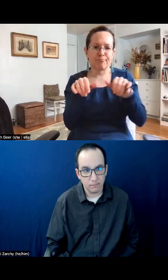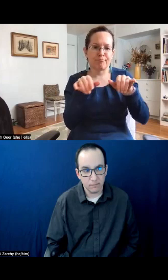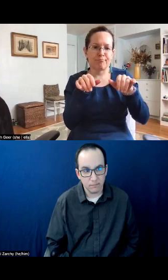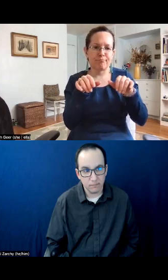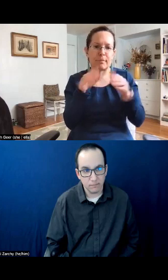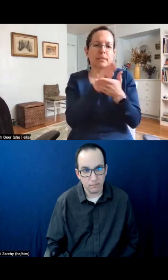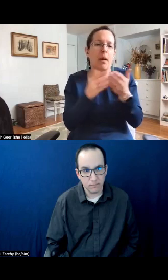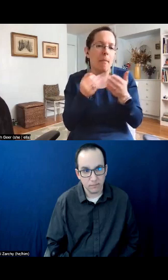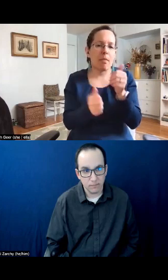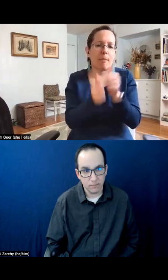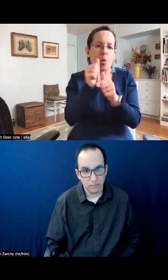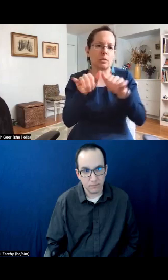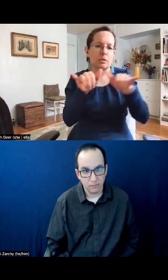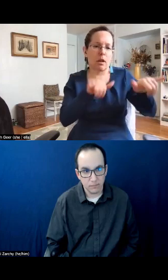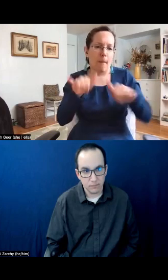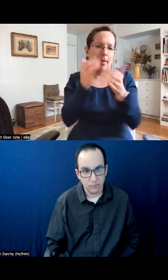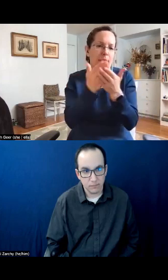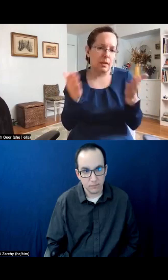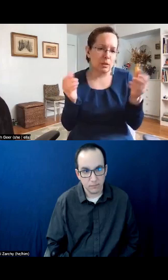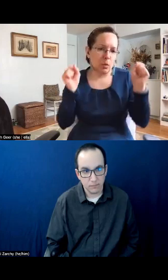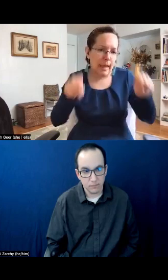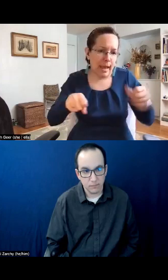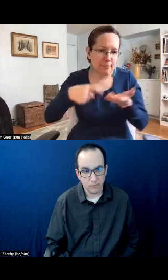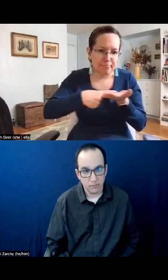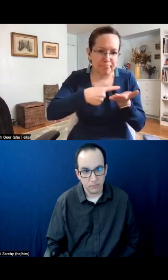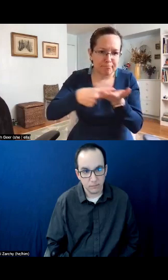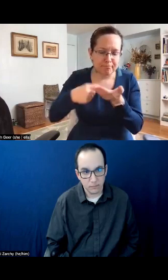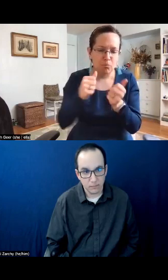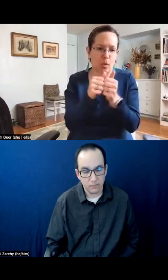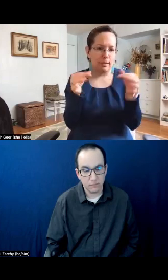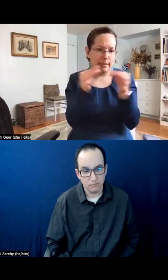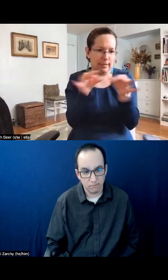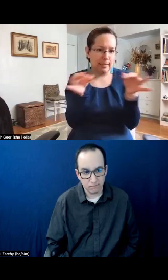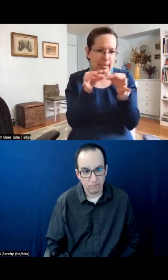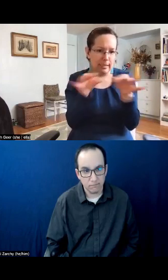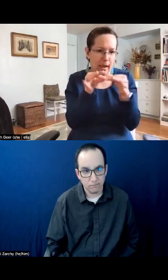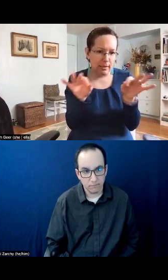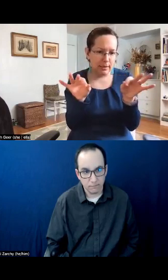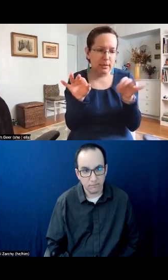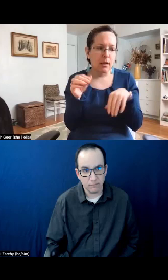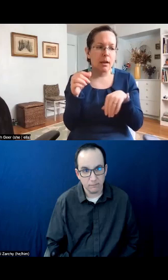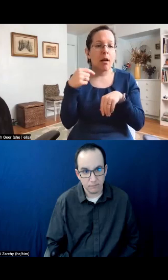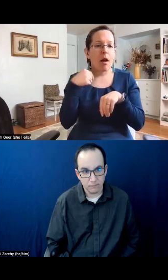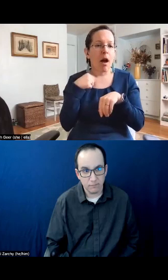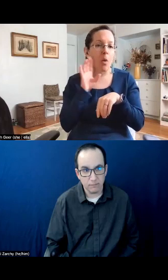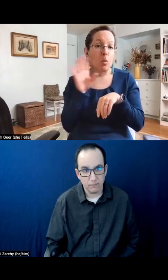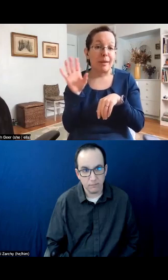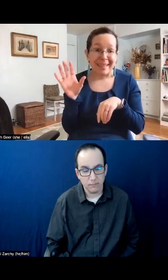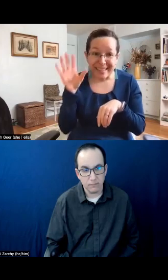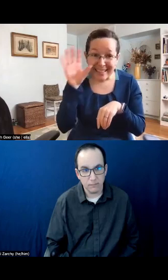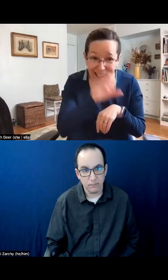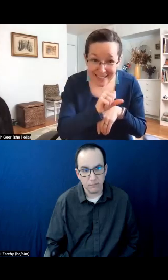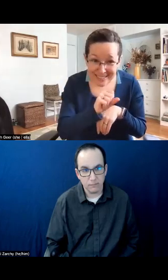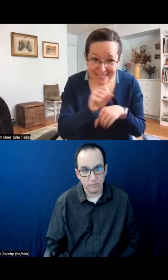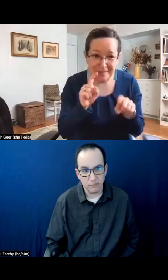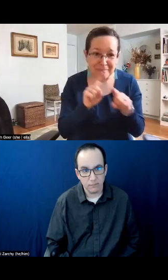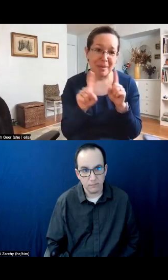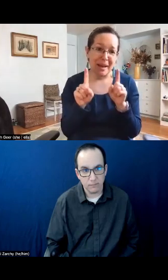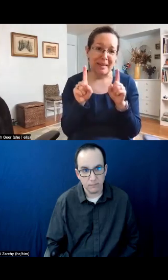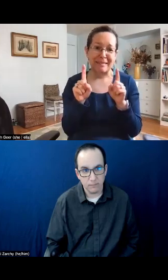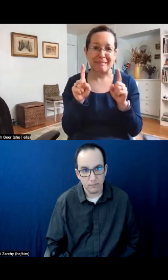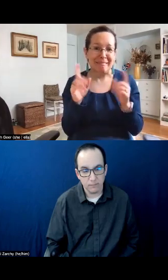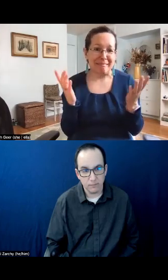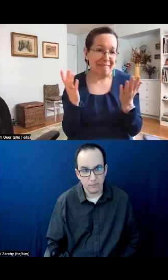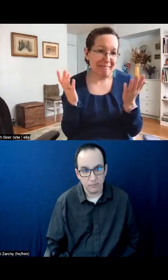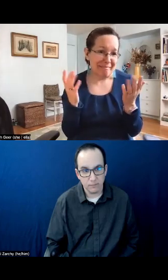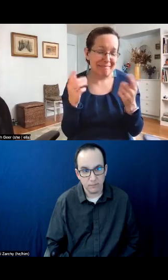target what will most help them in acquiring their syntax of their language, right? And so there